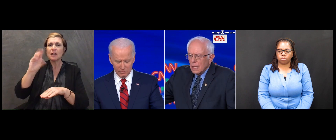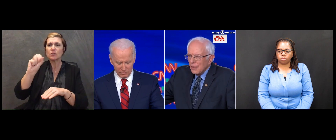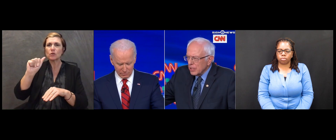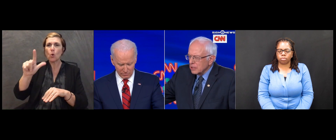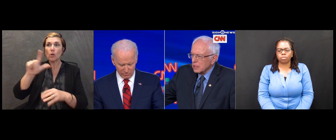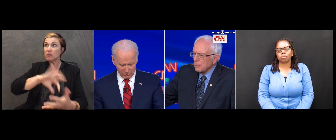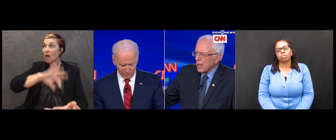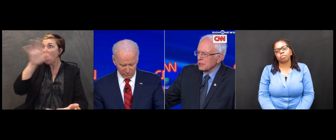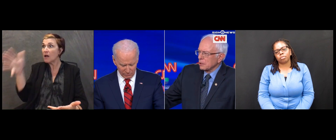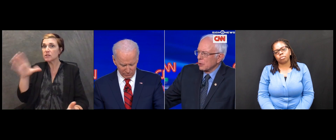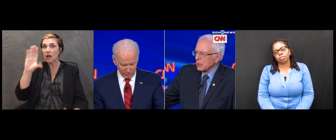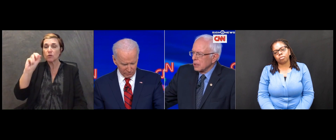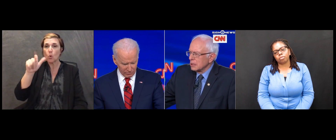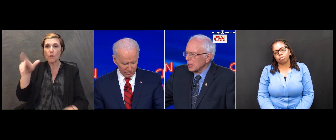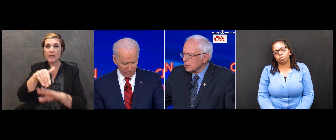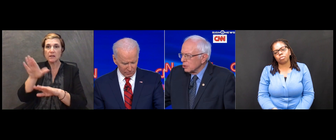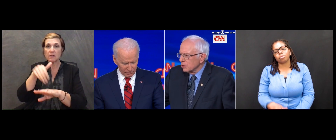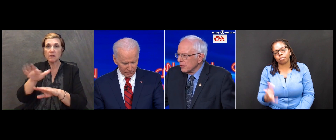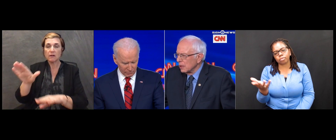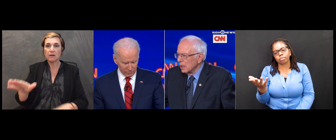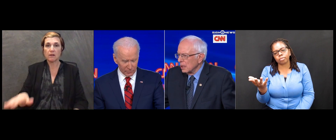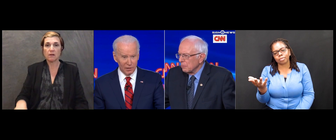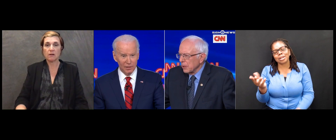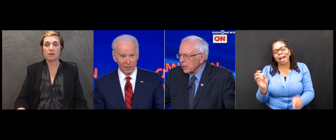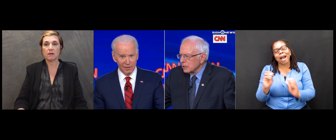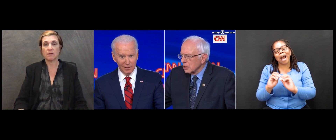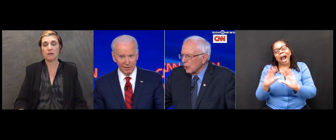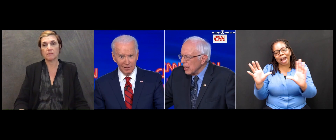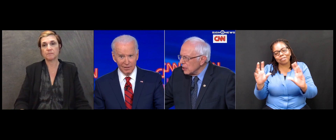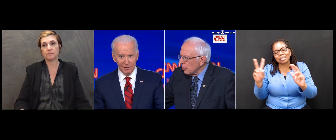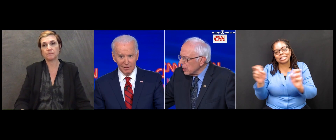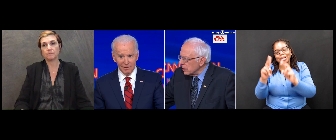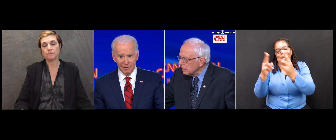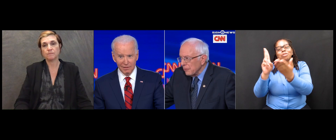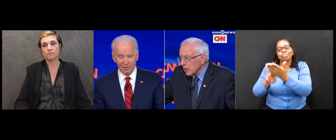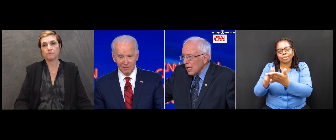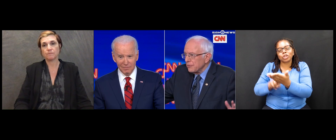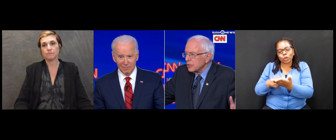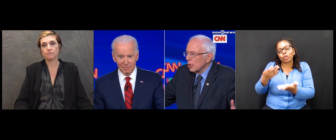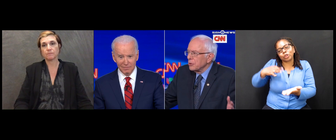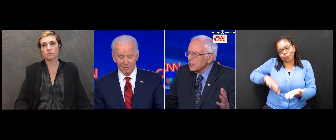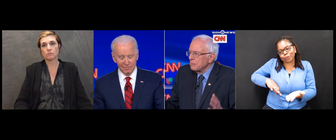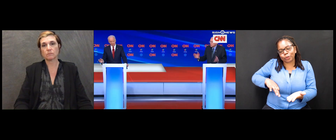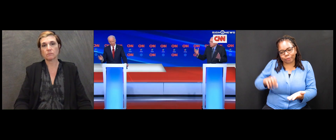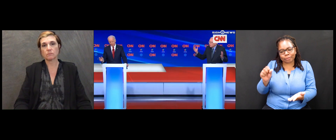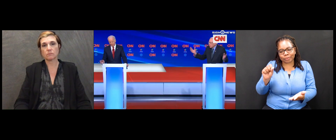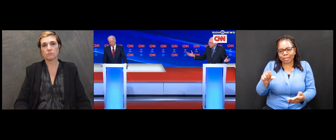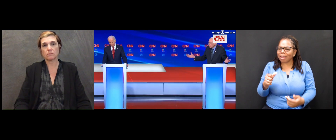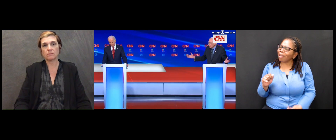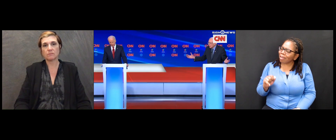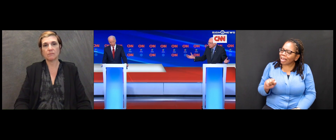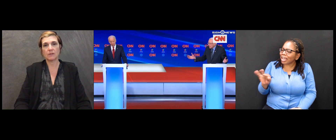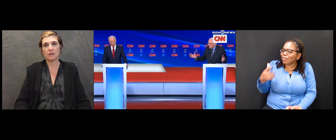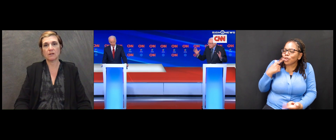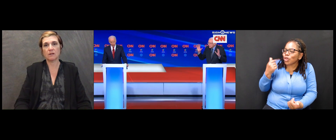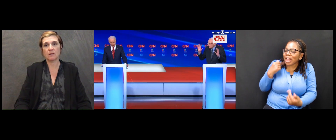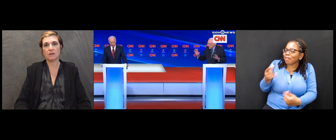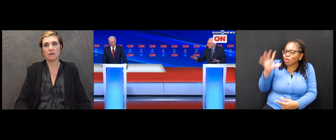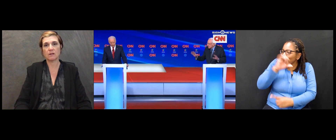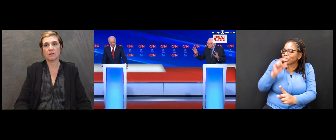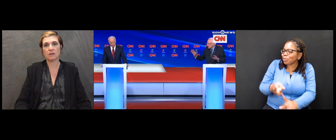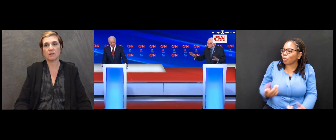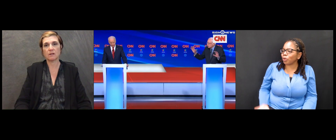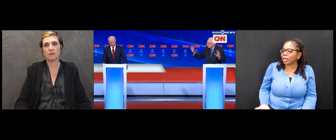Look, obviously, the Paris Accord is useful, but it doesn't go anywhere. If you laugh at Joe, then you're missing the point. This is